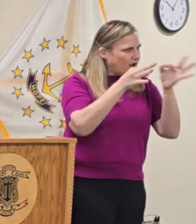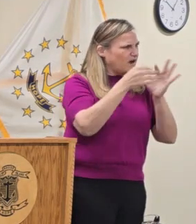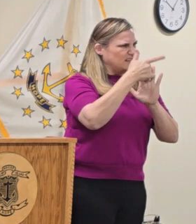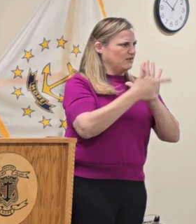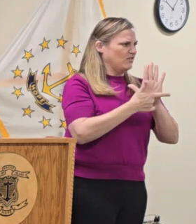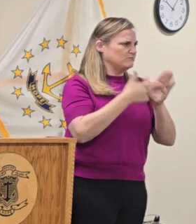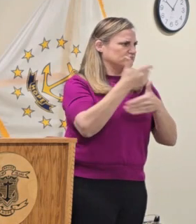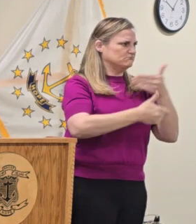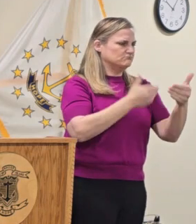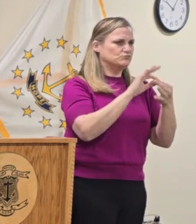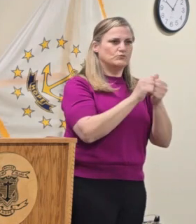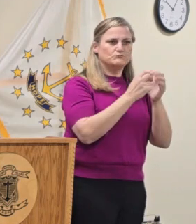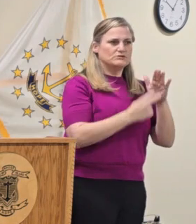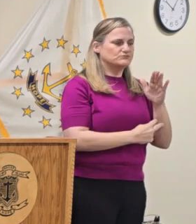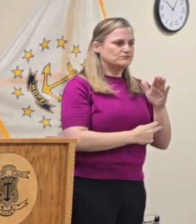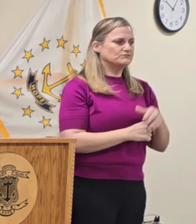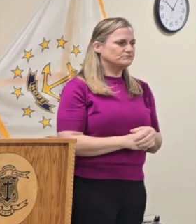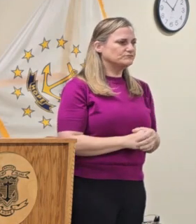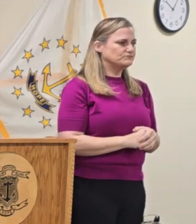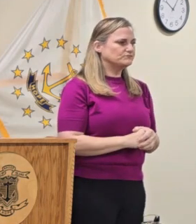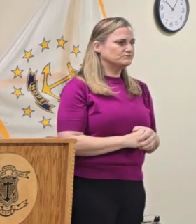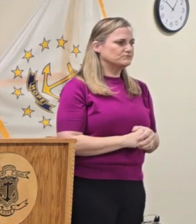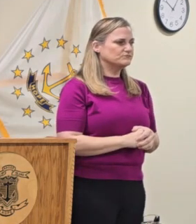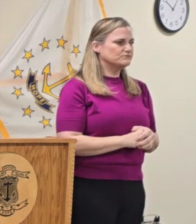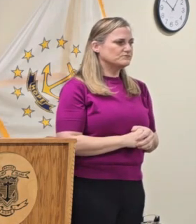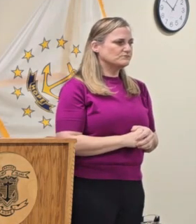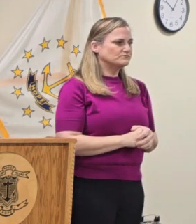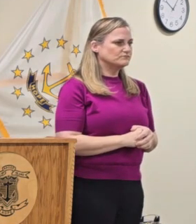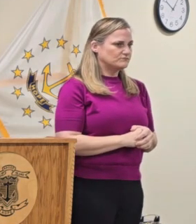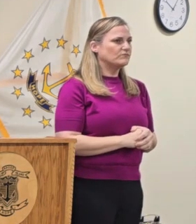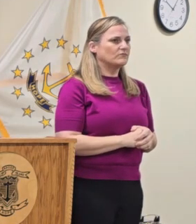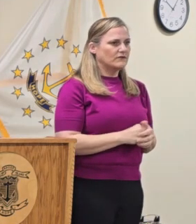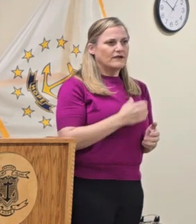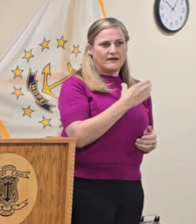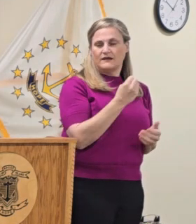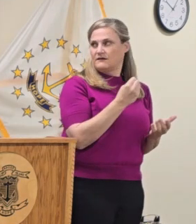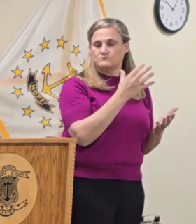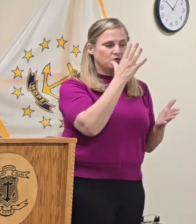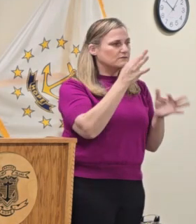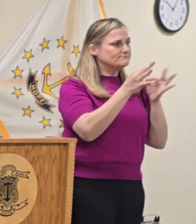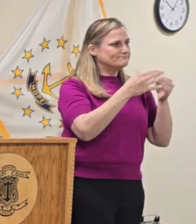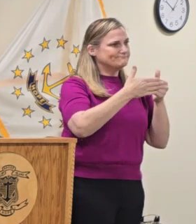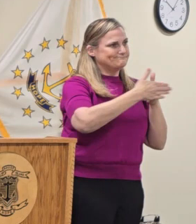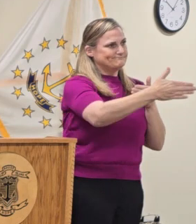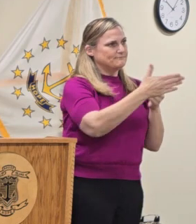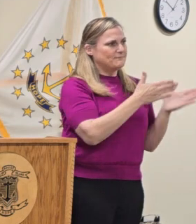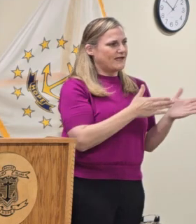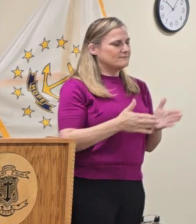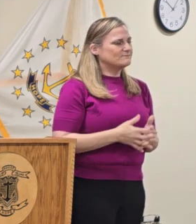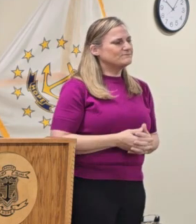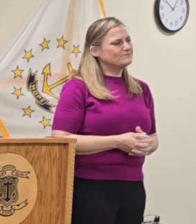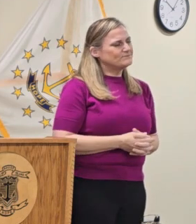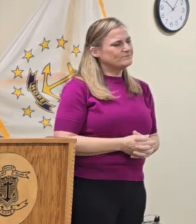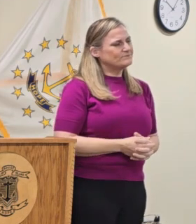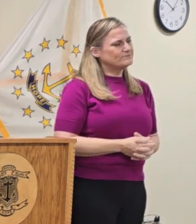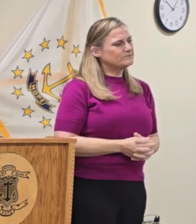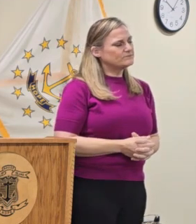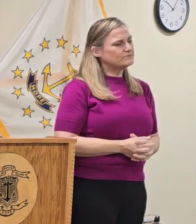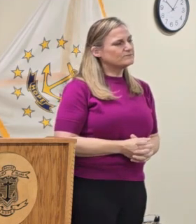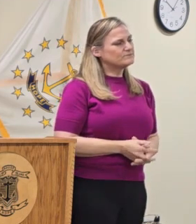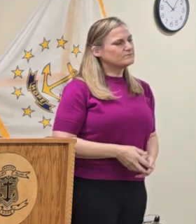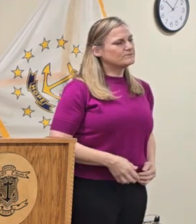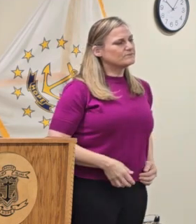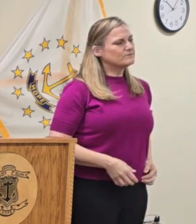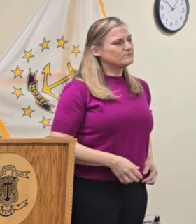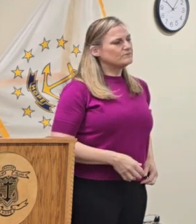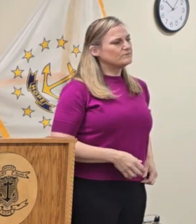this and where we'll be going from here. So we will, as we talk to you, today the focus is not on the